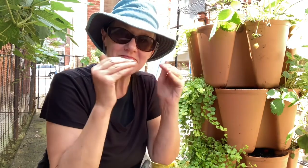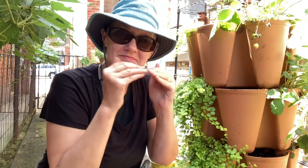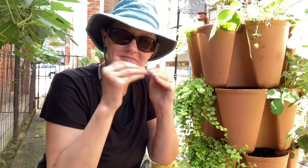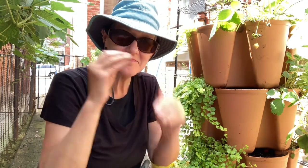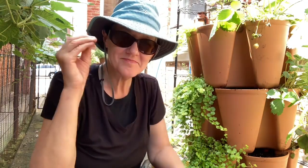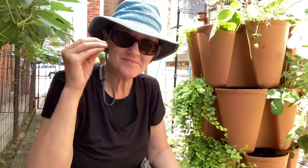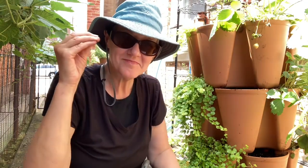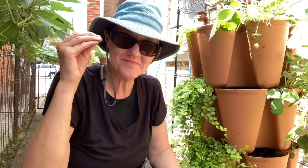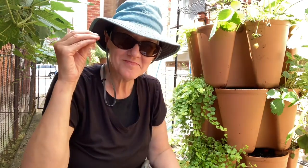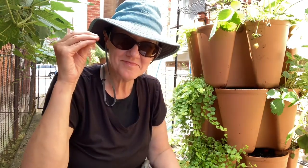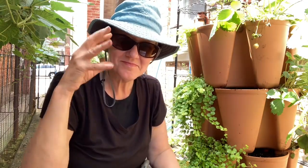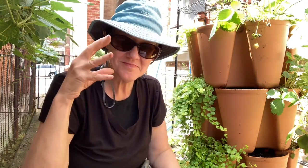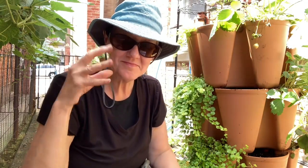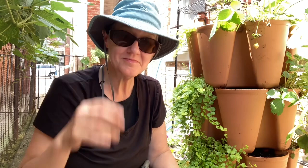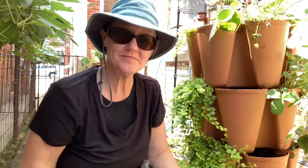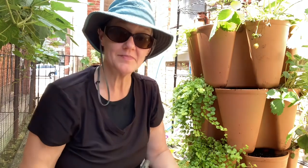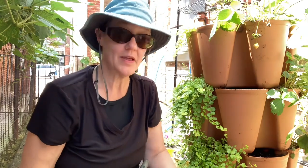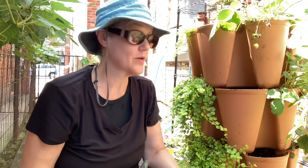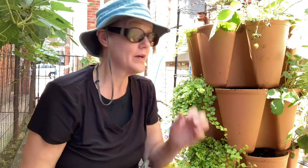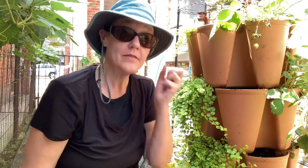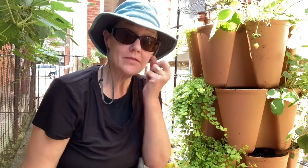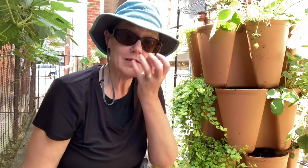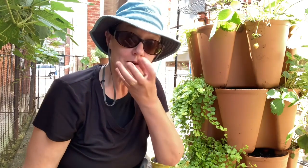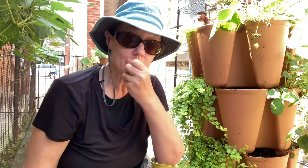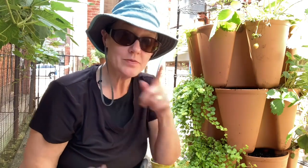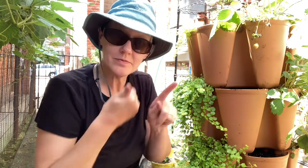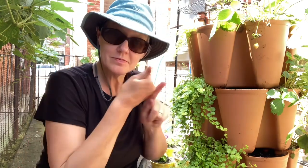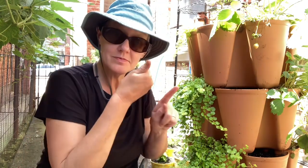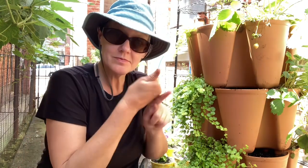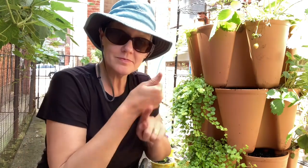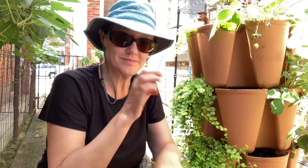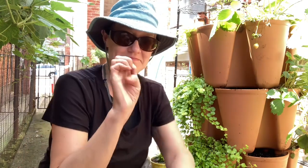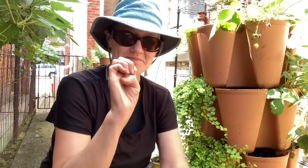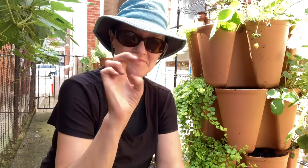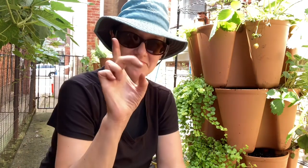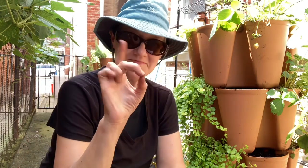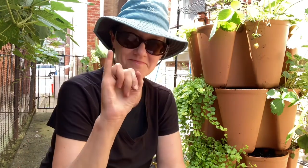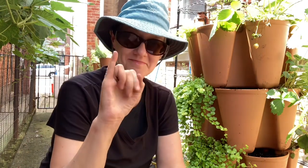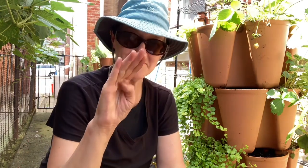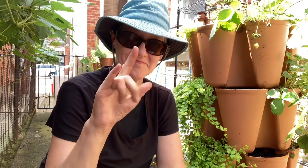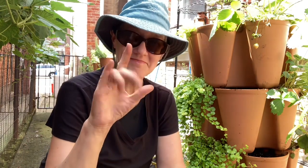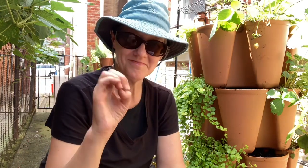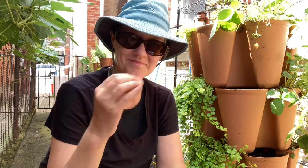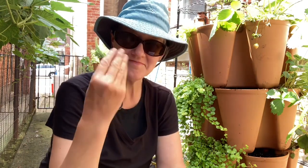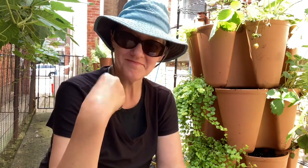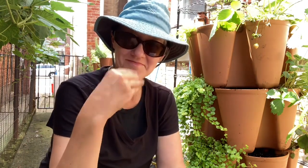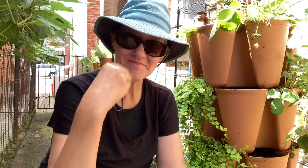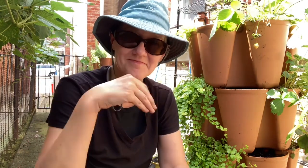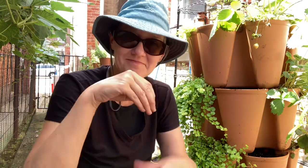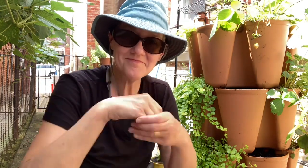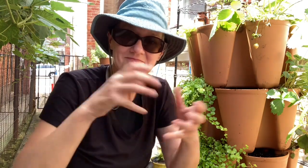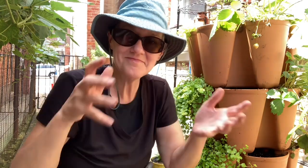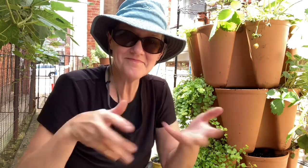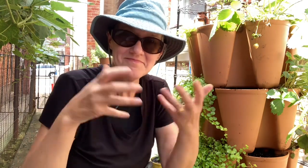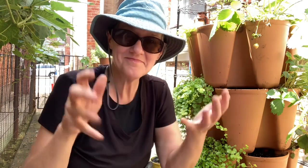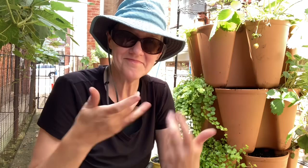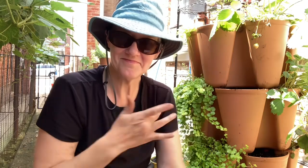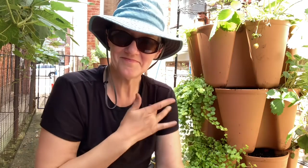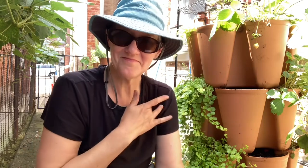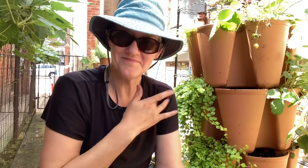more equal access to the sun. Now, these flowers are edible.